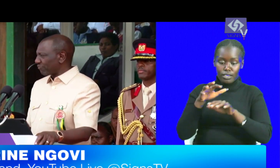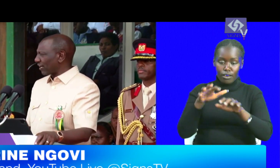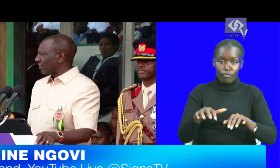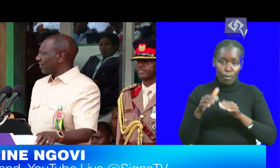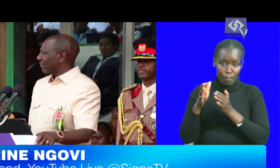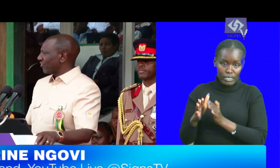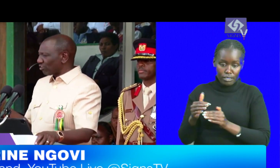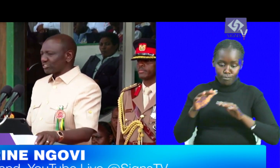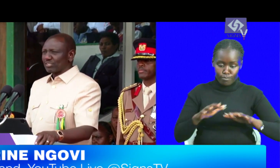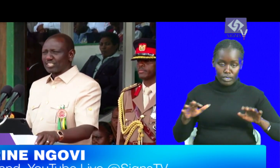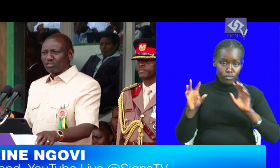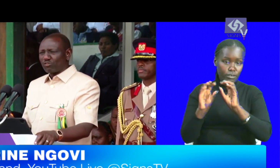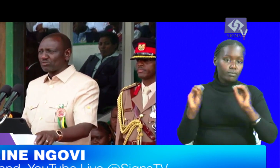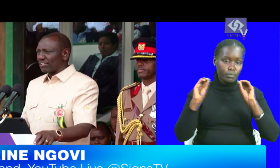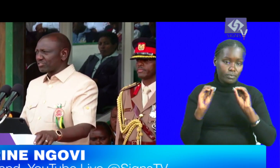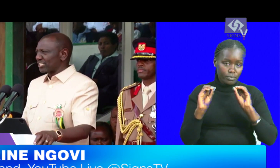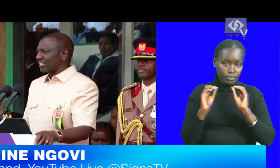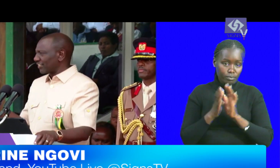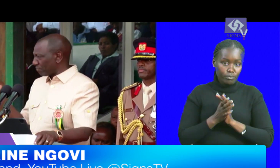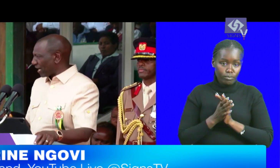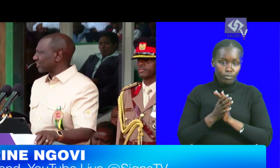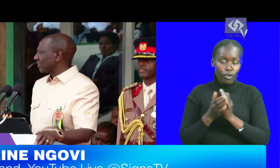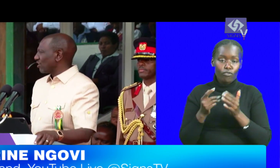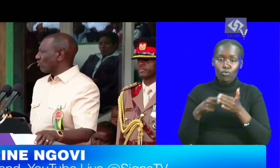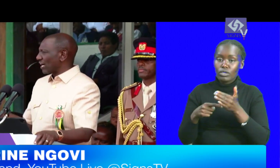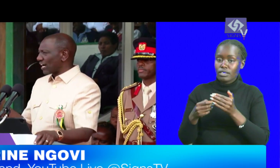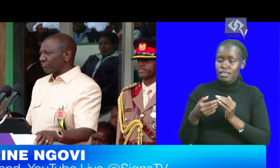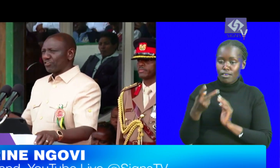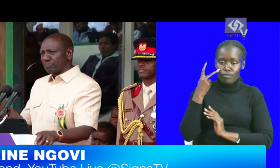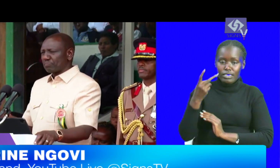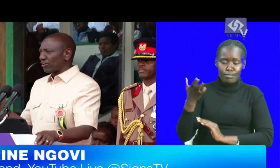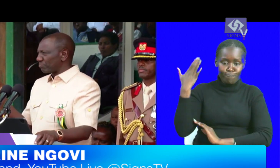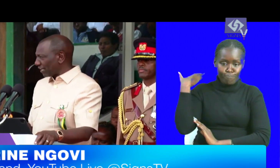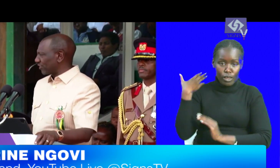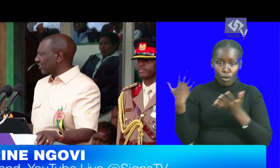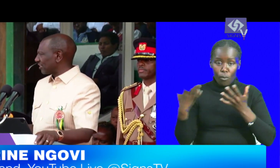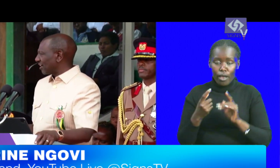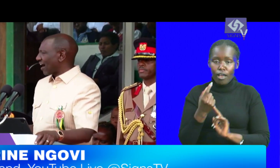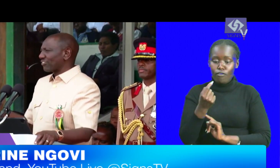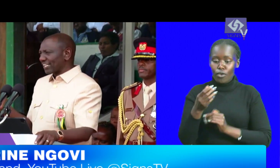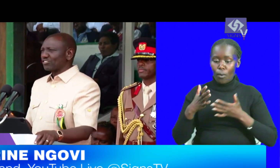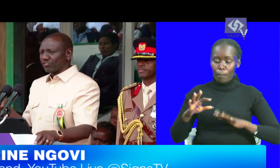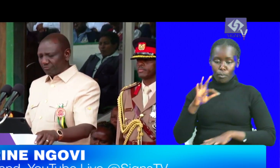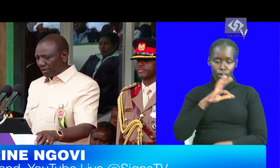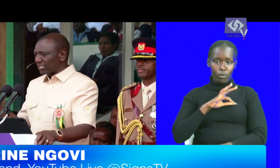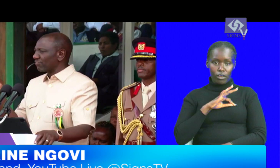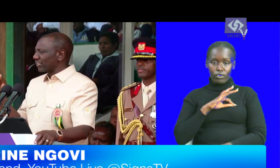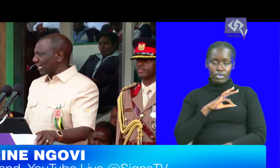suffer the consequences of what we have seen in the past, where a few people benefit and the rest of the farming